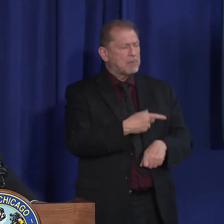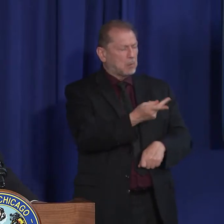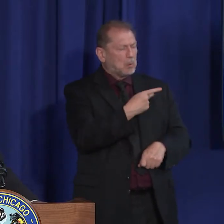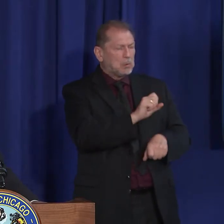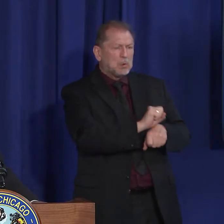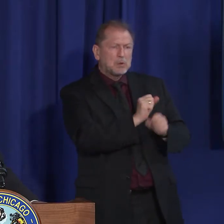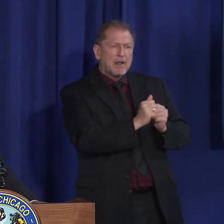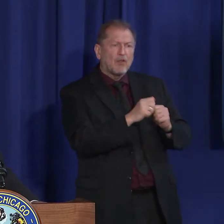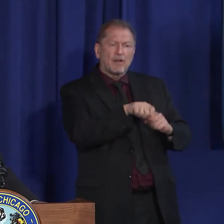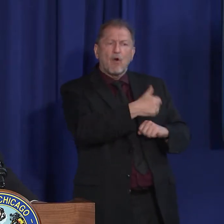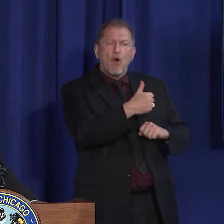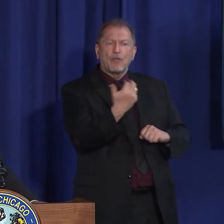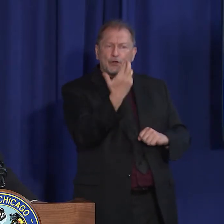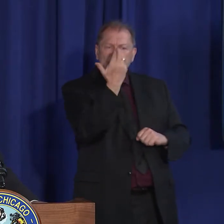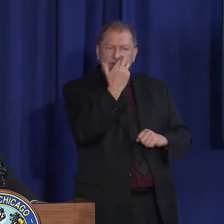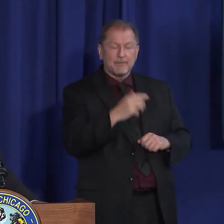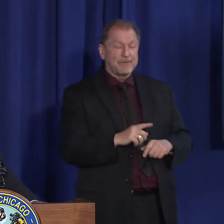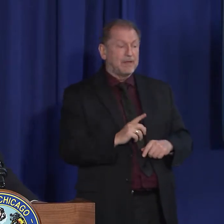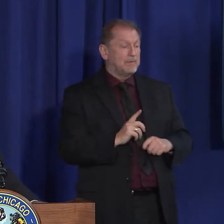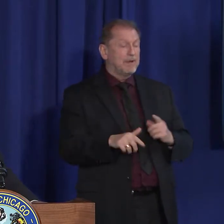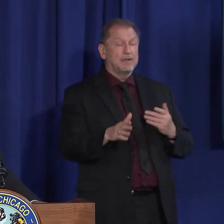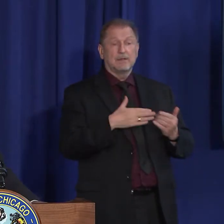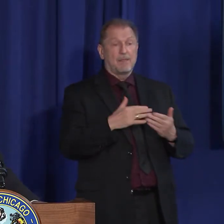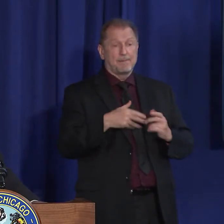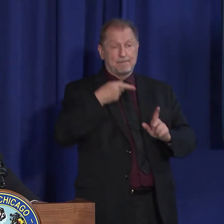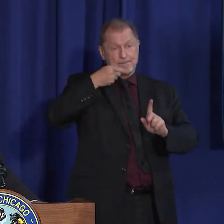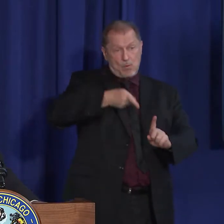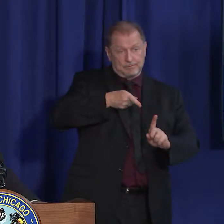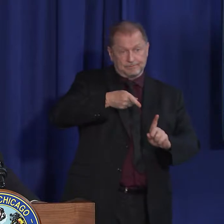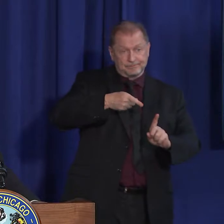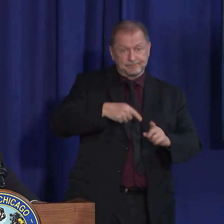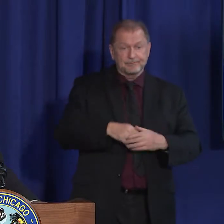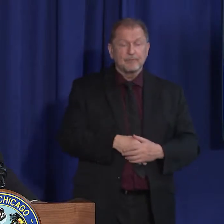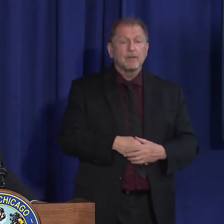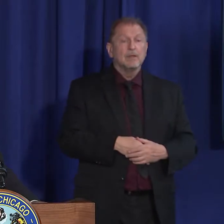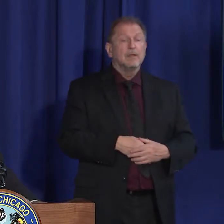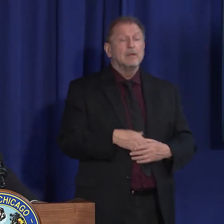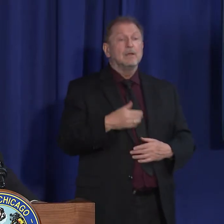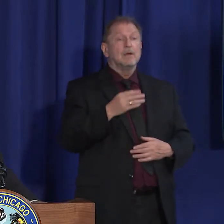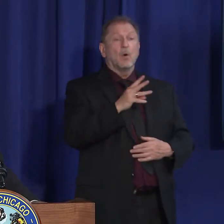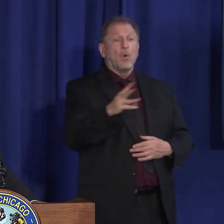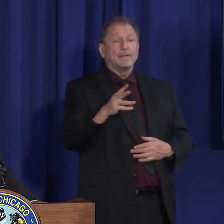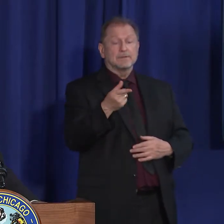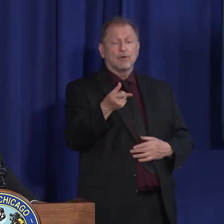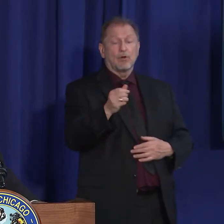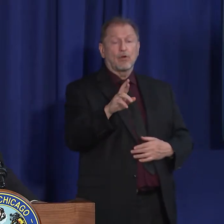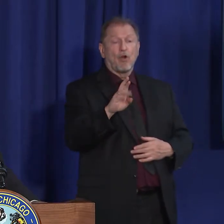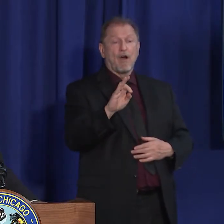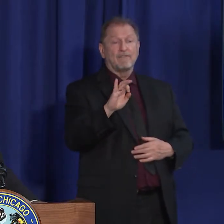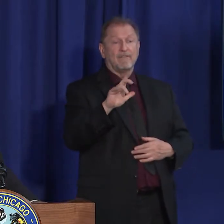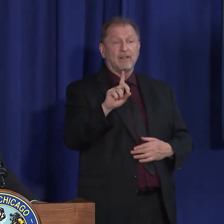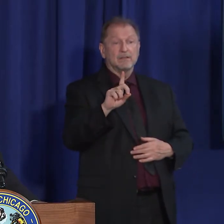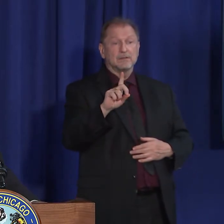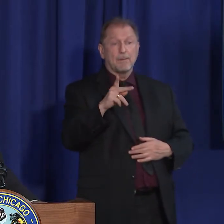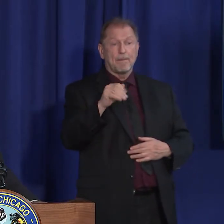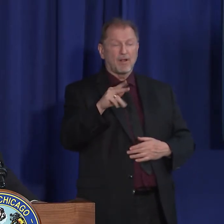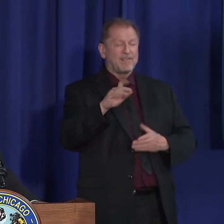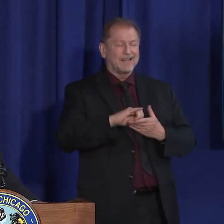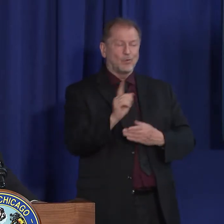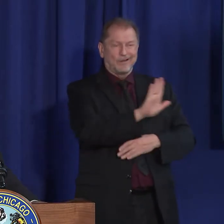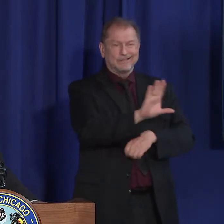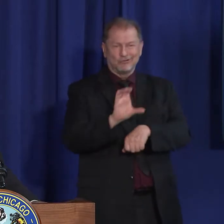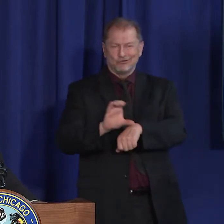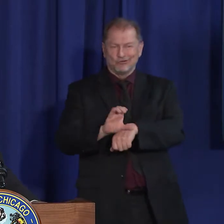But the fact of the matter is, whether it's in West Garfield Park, which is where his congregation is located, whether it's in